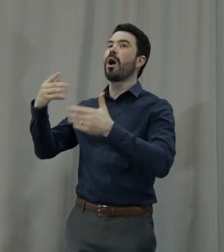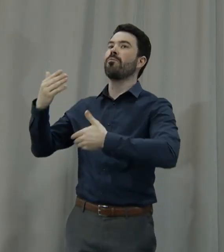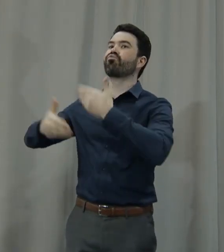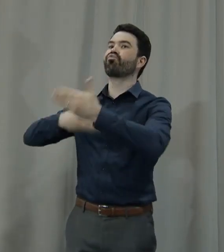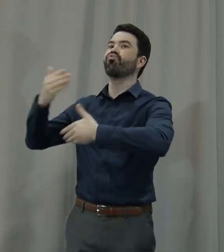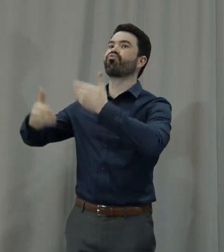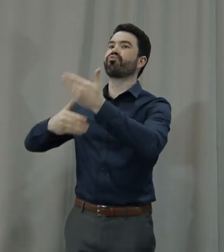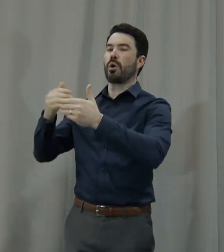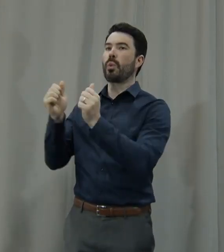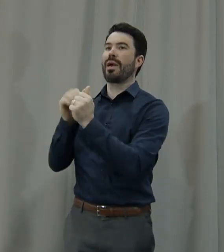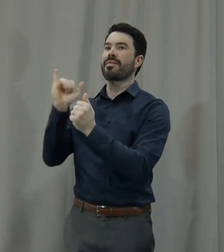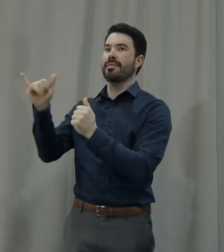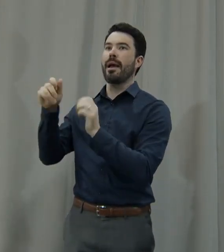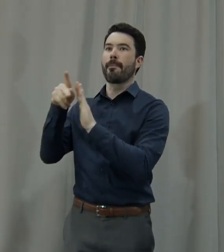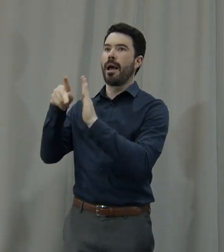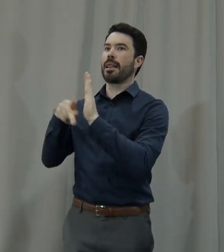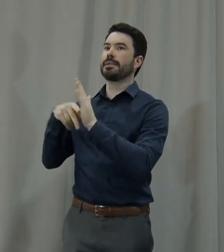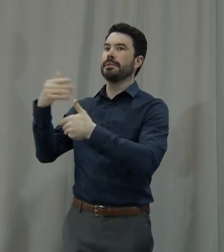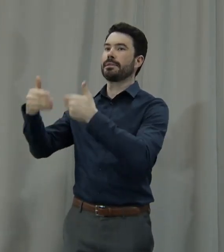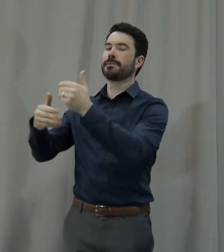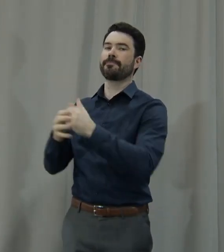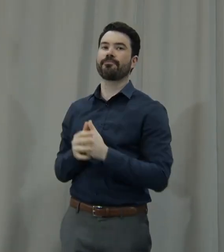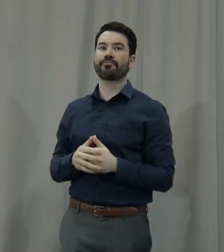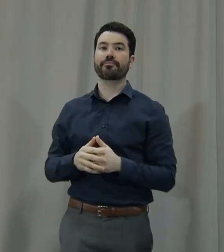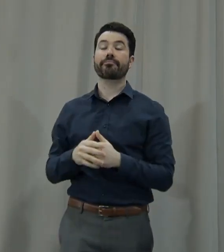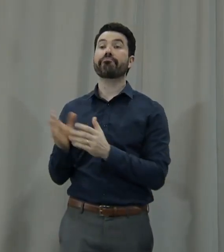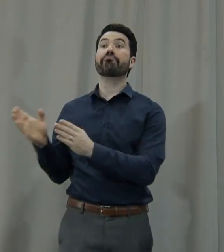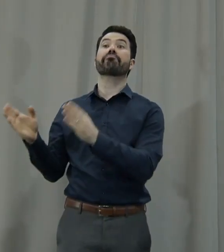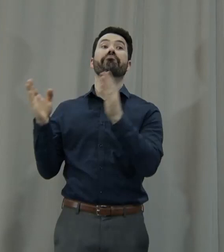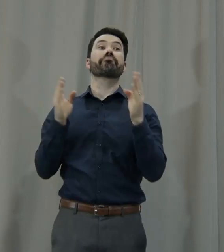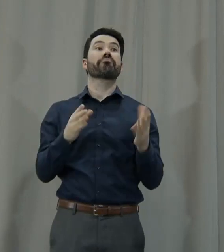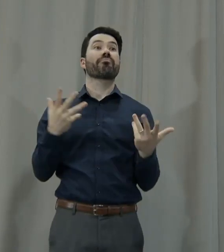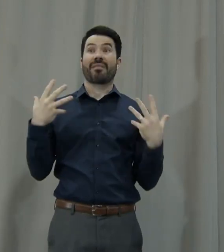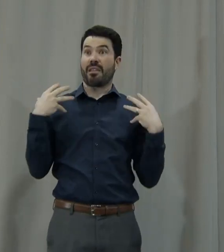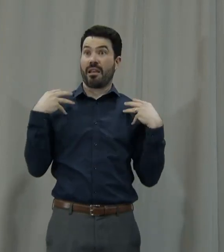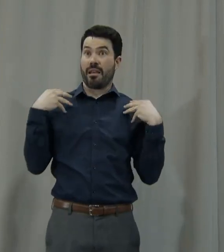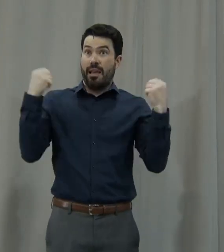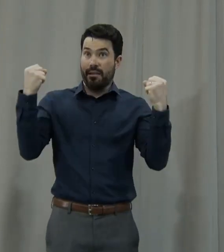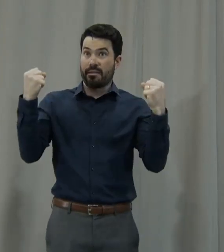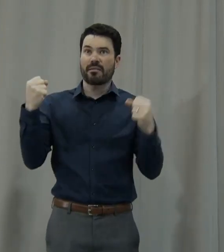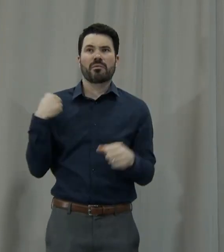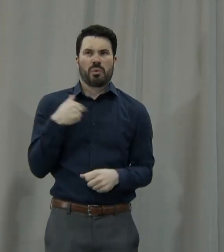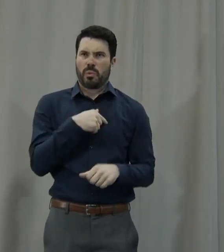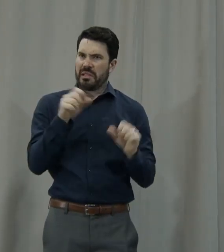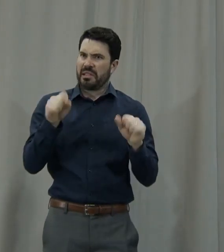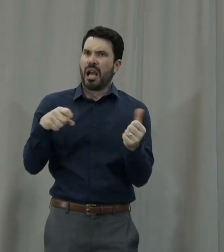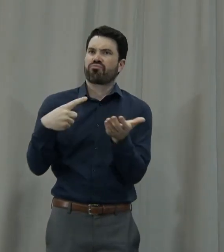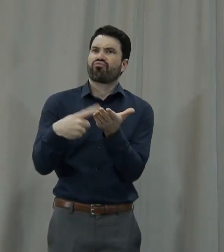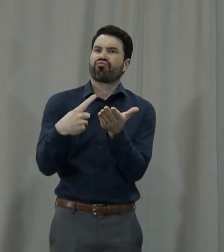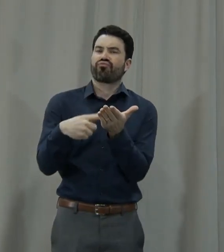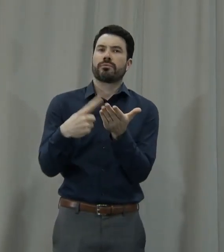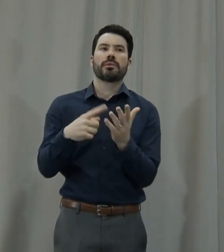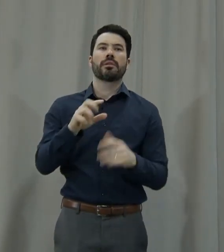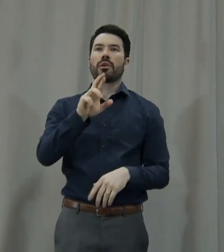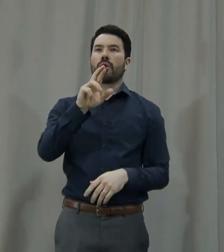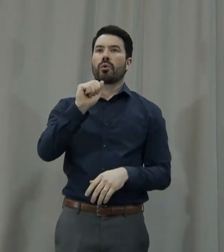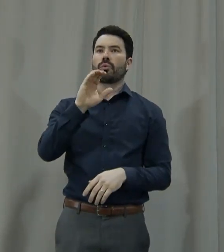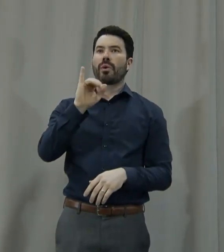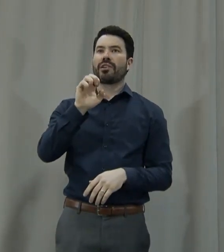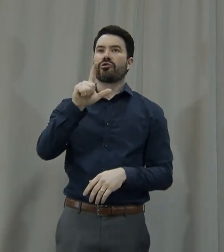recommendations. And as it relates to health, we'll talk a little bit about the work that's been done with the Racial Disparities Task